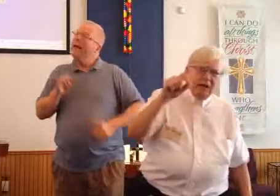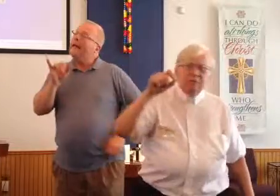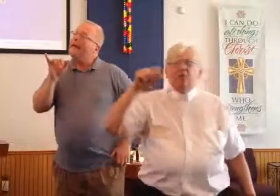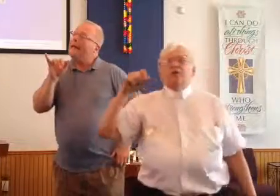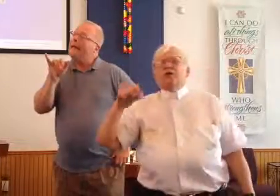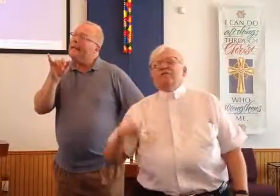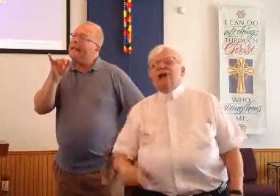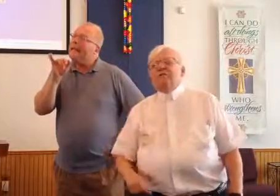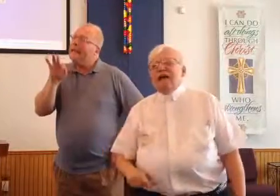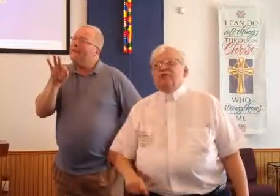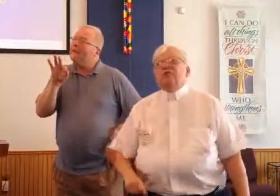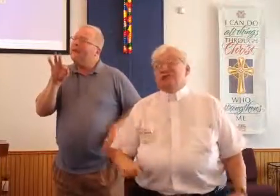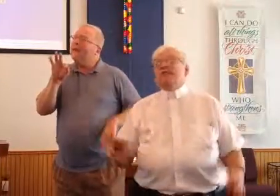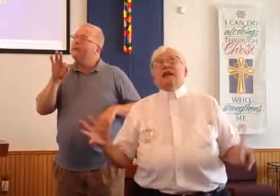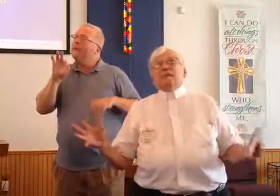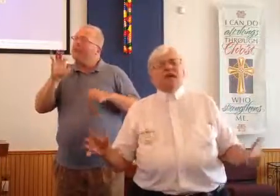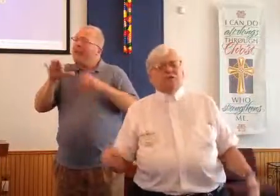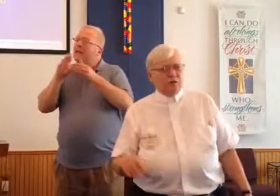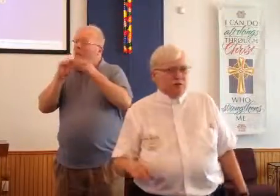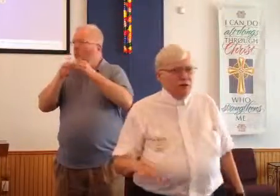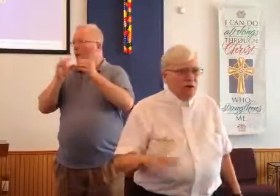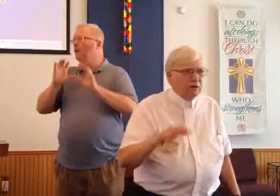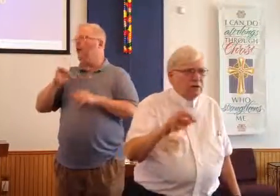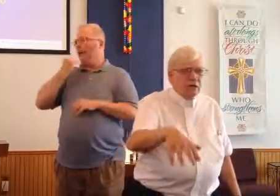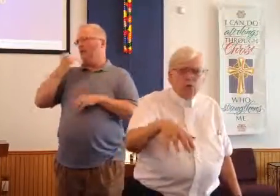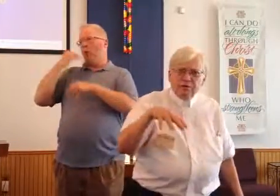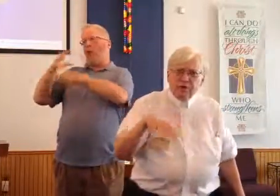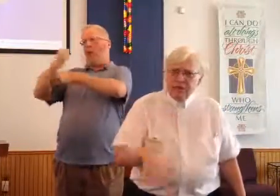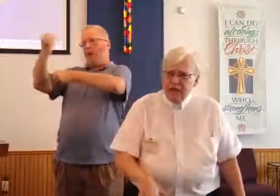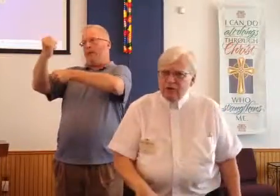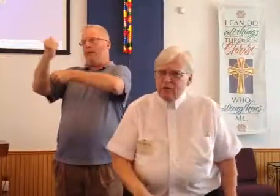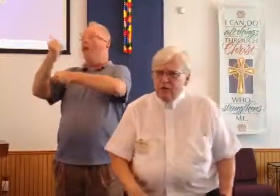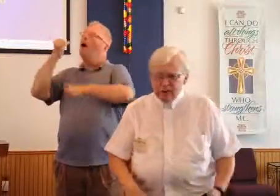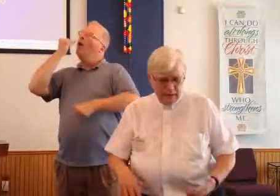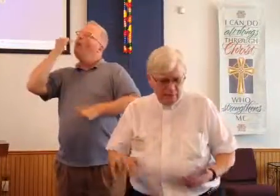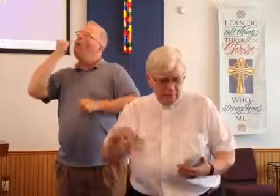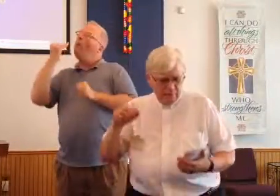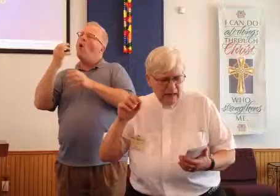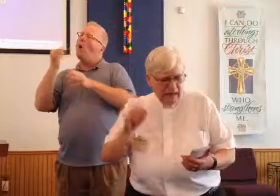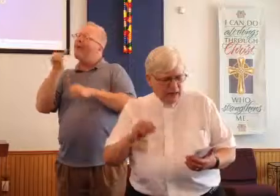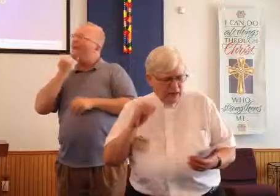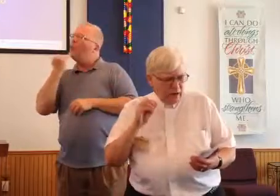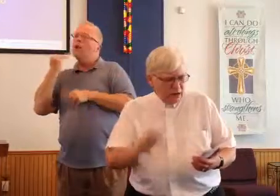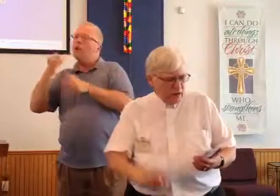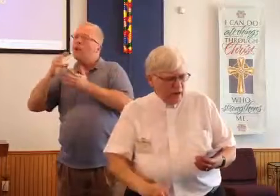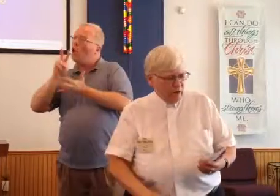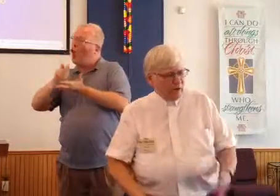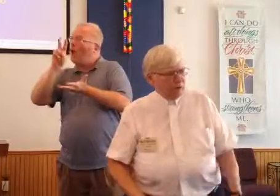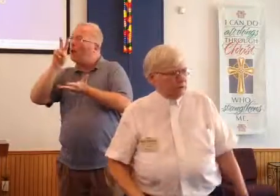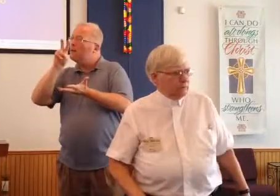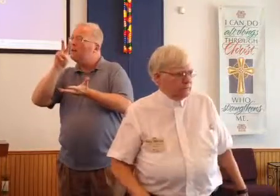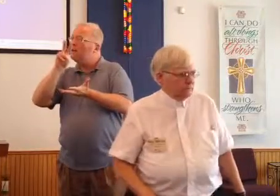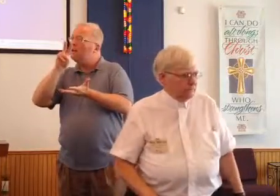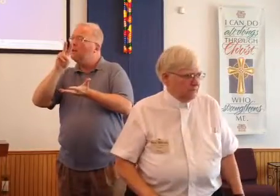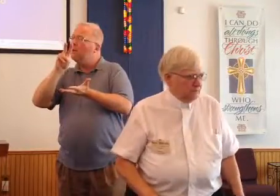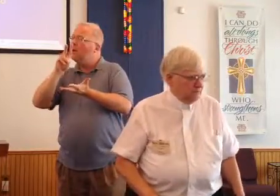Rahab's name would have come down to us, if it came down to us at all, would have come down to us as a traitor.